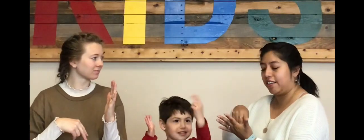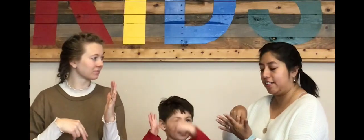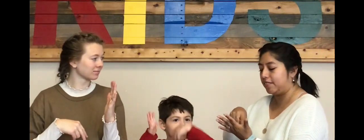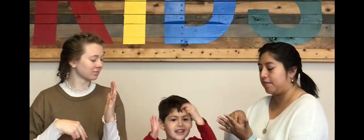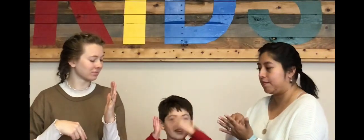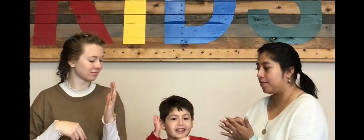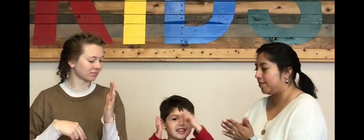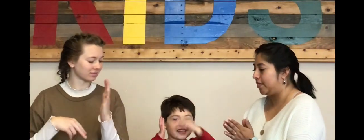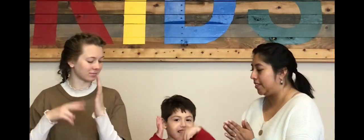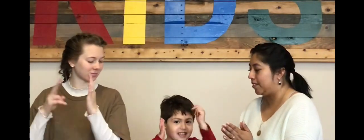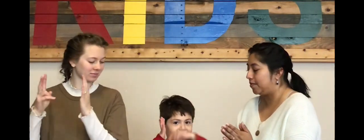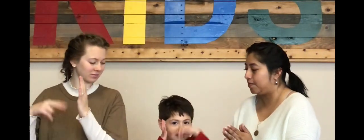leer,